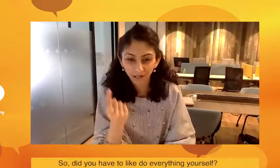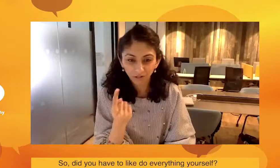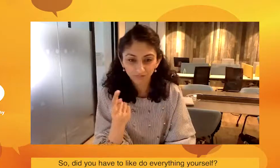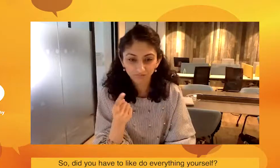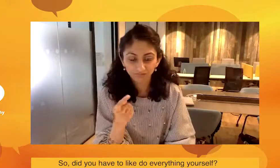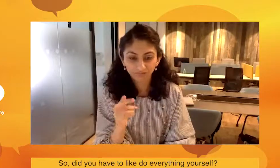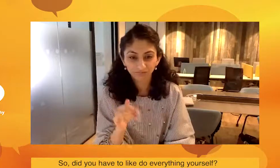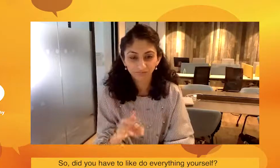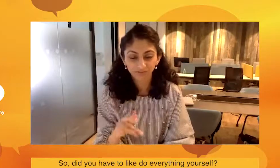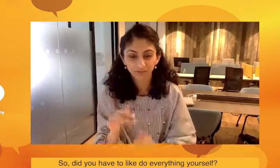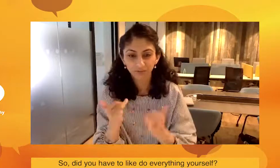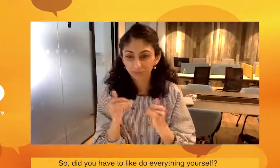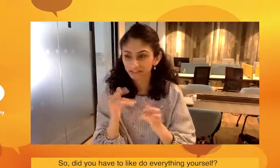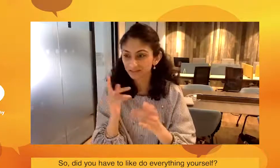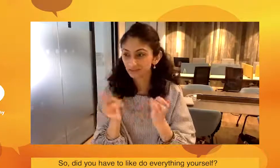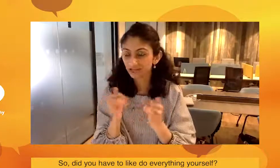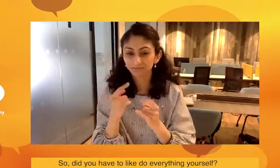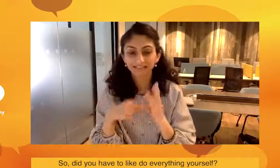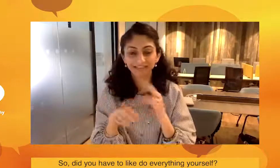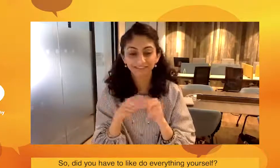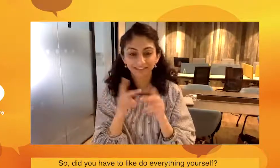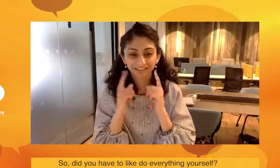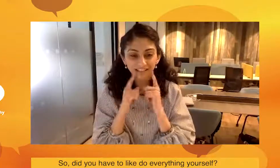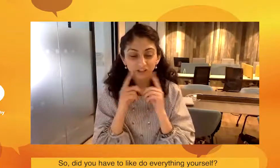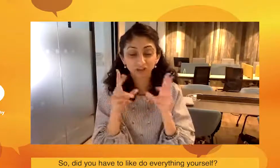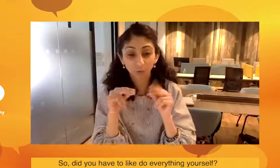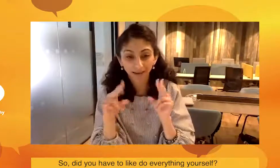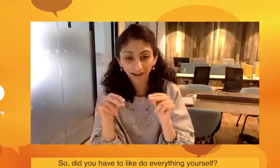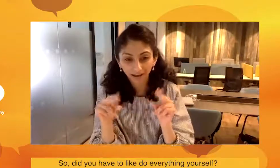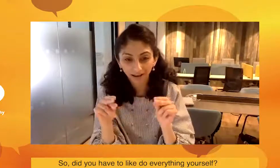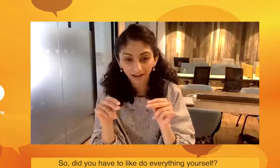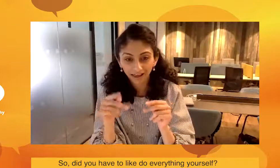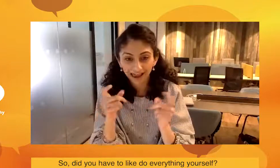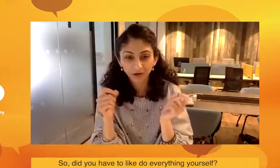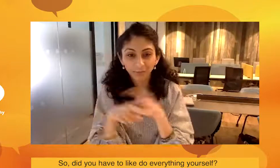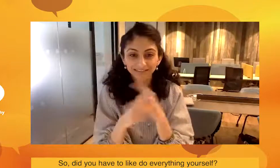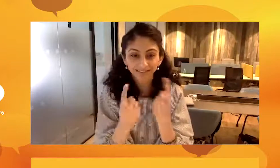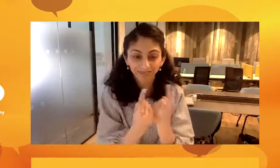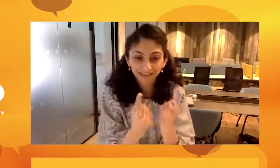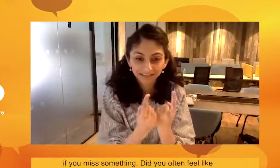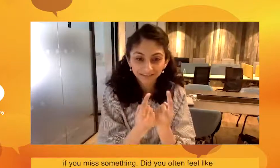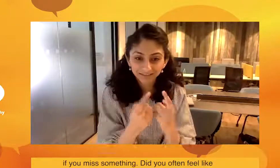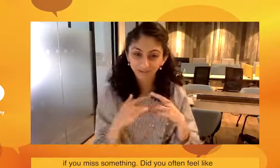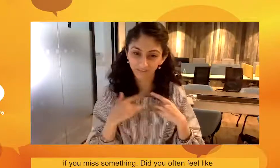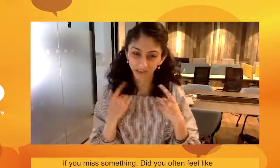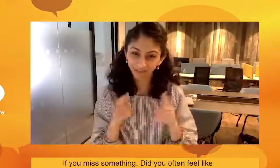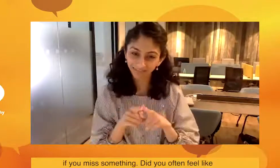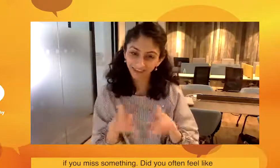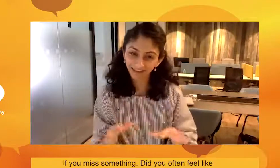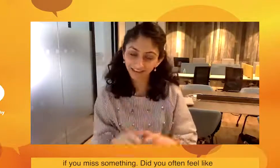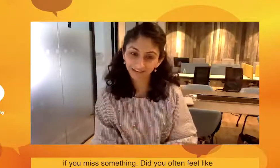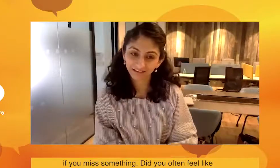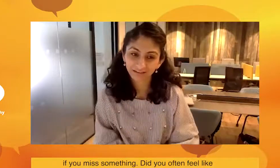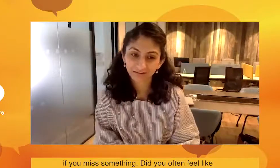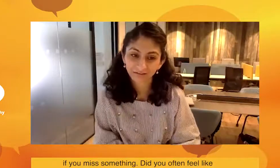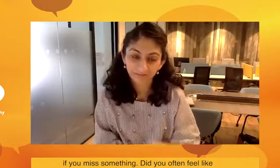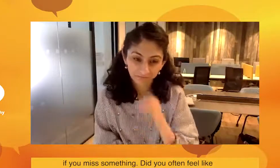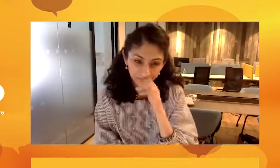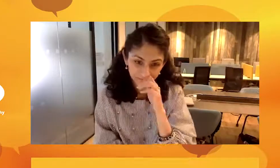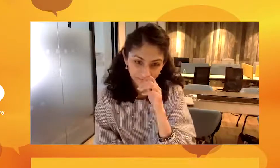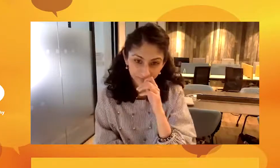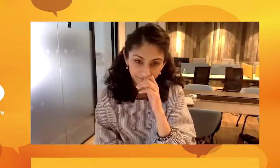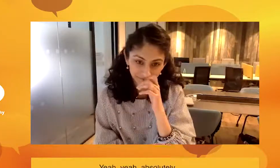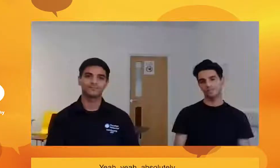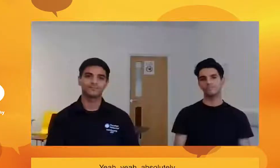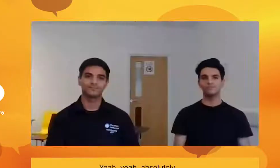So did you have to do everything yourself? So maybe if the teachers were talking, if you missed something, did you often feel like